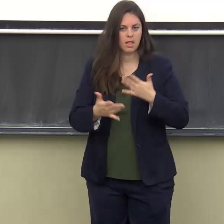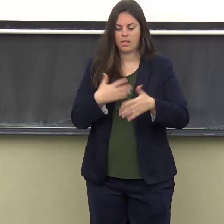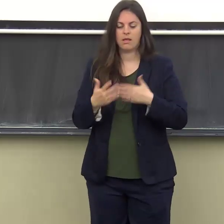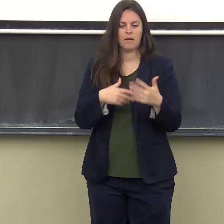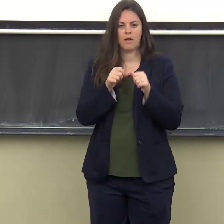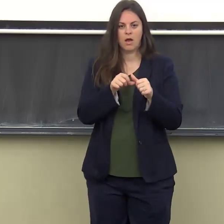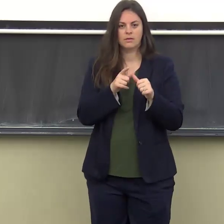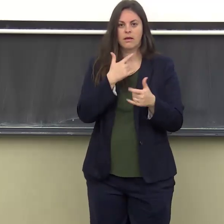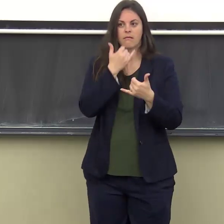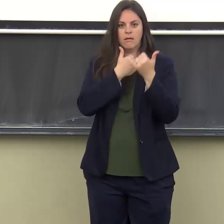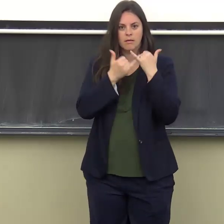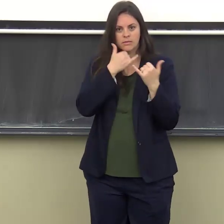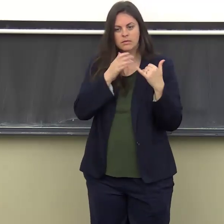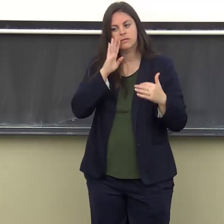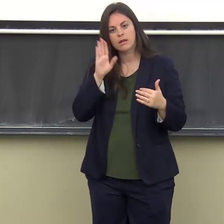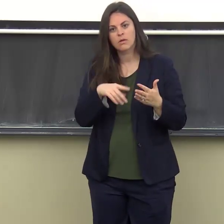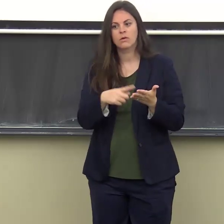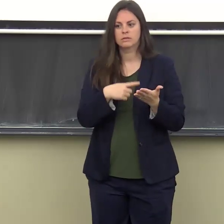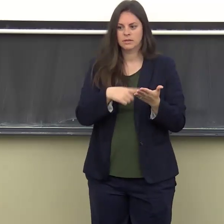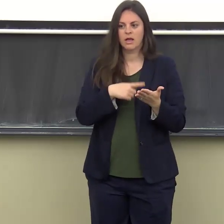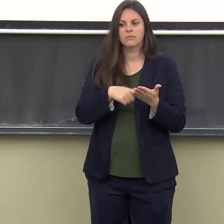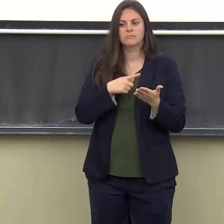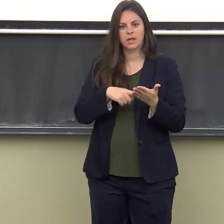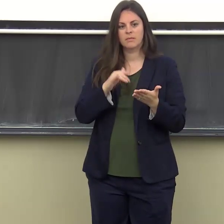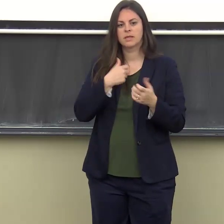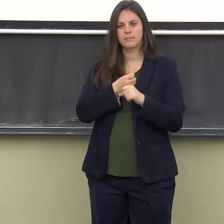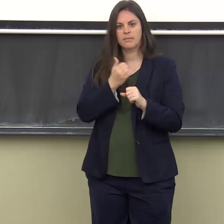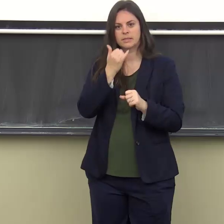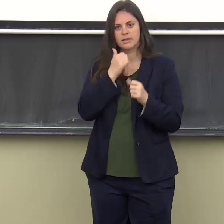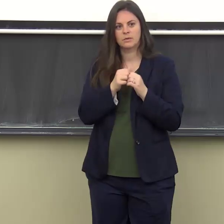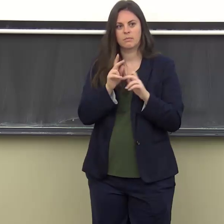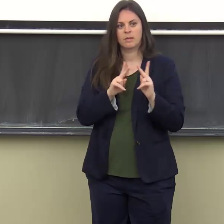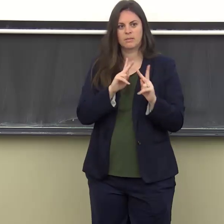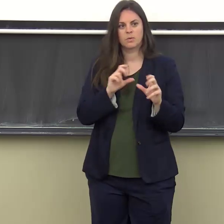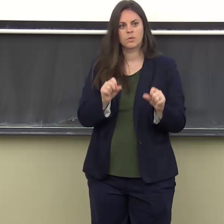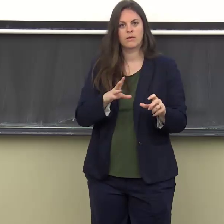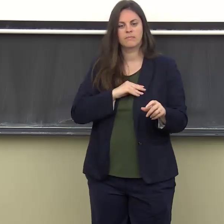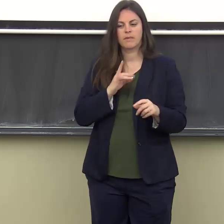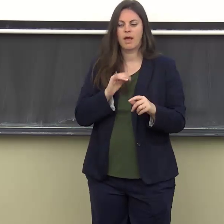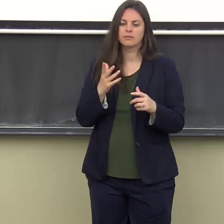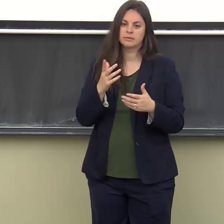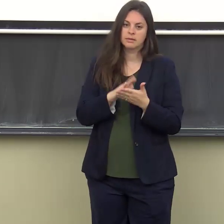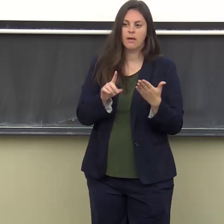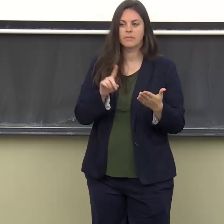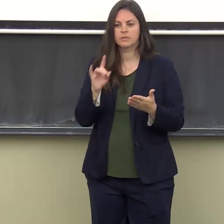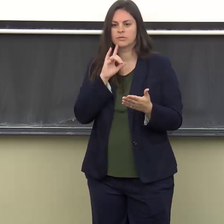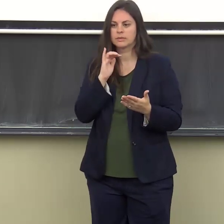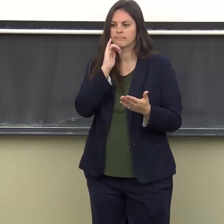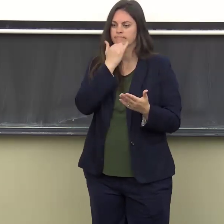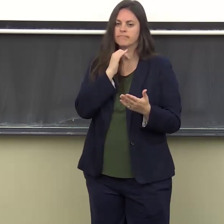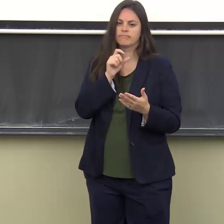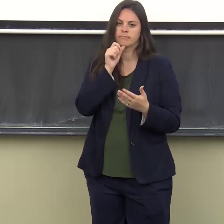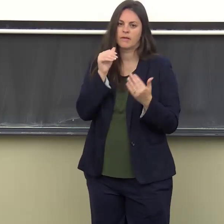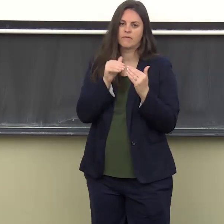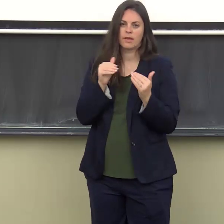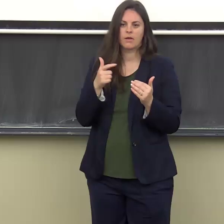And sometimes I know I make mistakes with people who can take it, and some it's really unfair that I put the mistake of my speech on them.